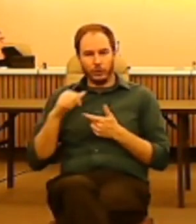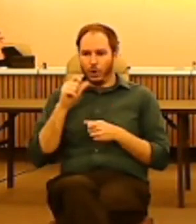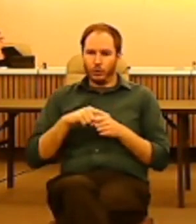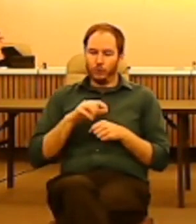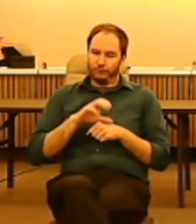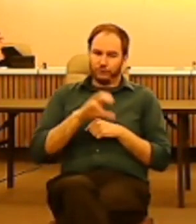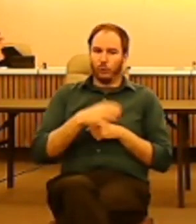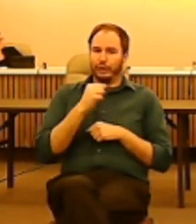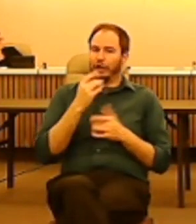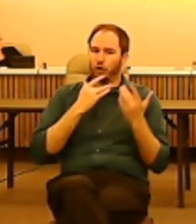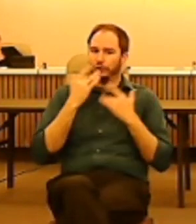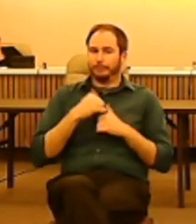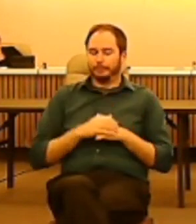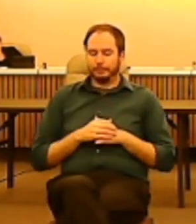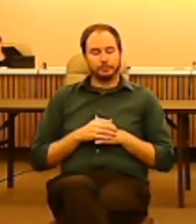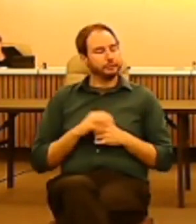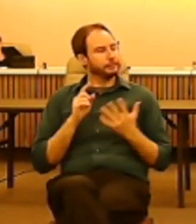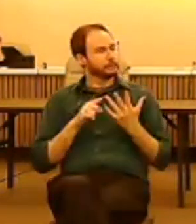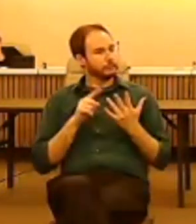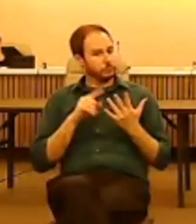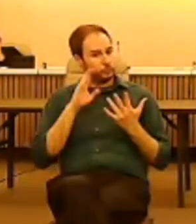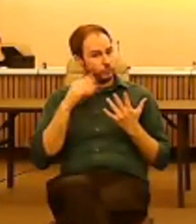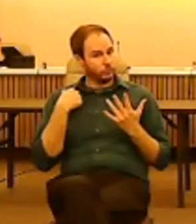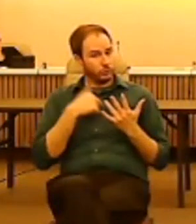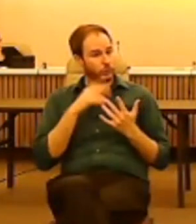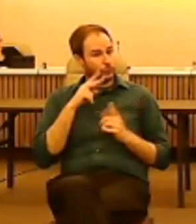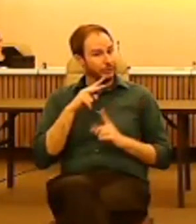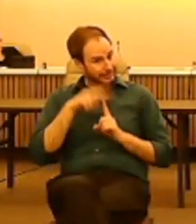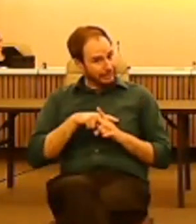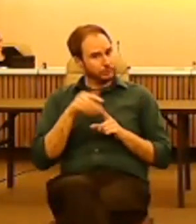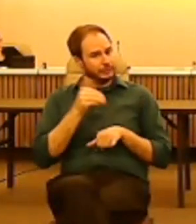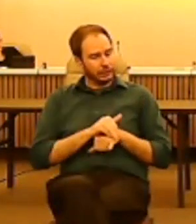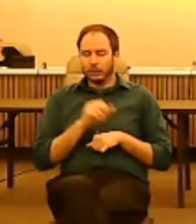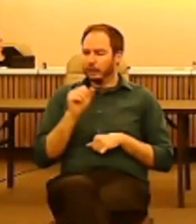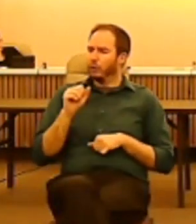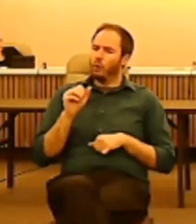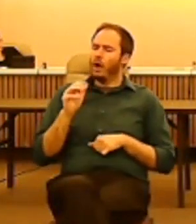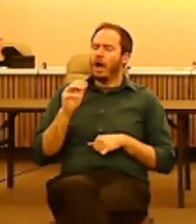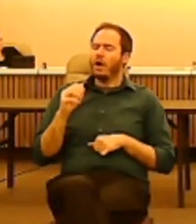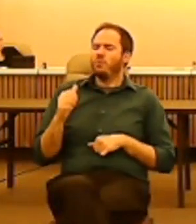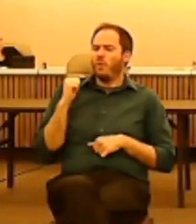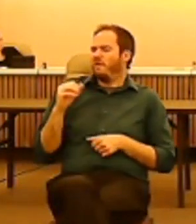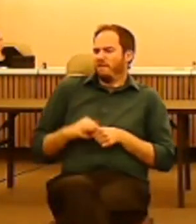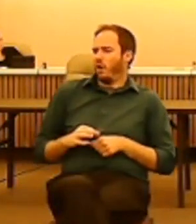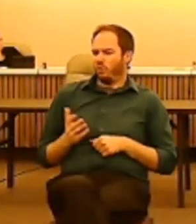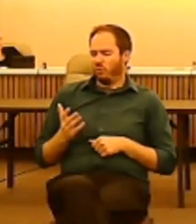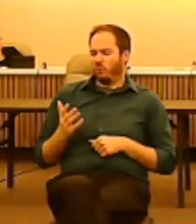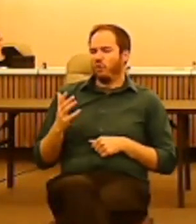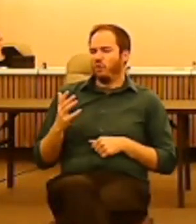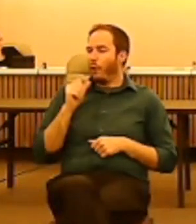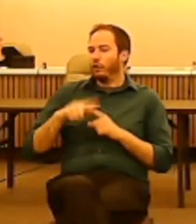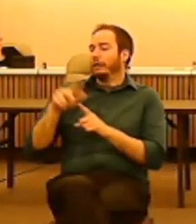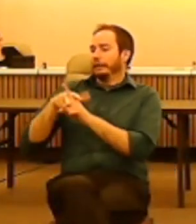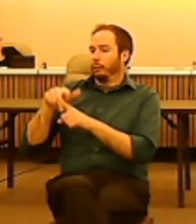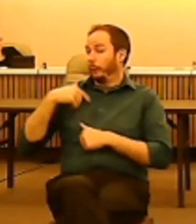any hardships. So will we be tabling this tonight or just not? putting Correct. the Well, resolution we're just forward? not going to enact it. We knew